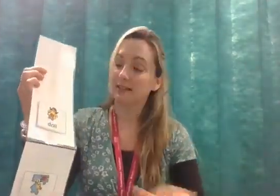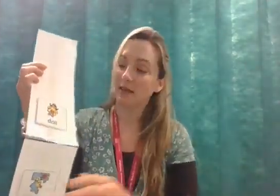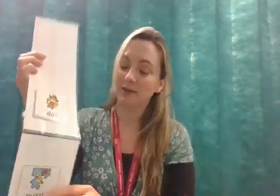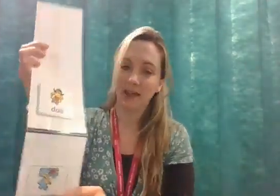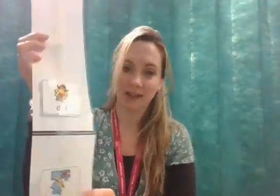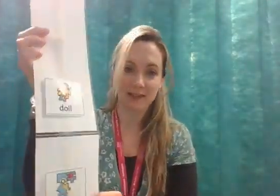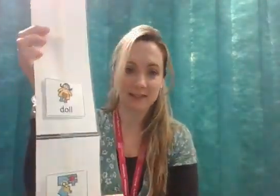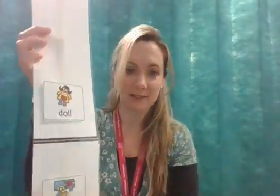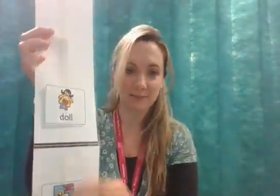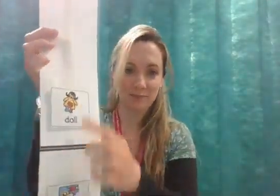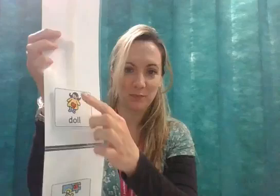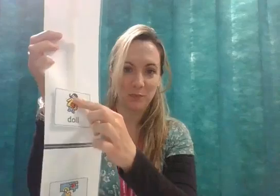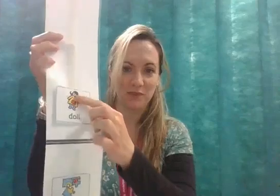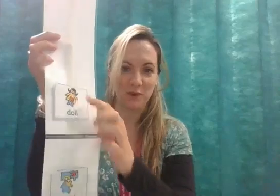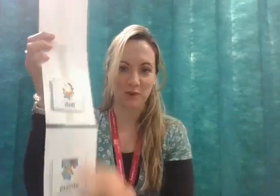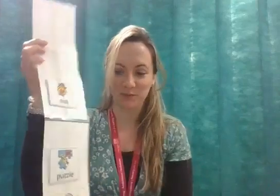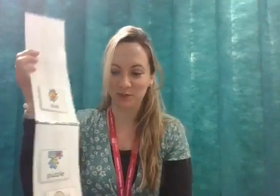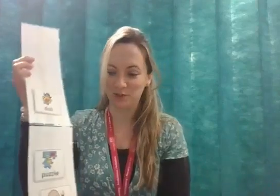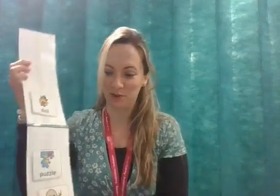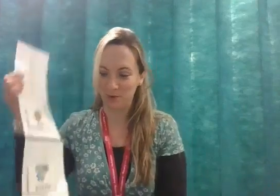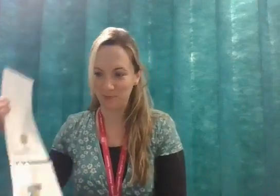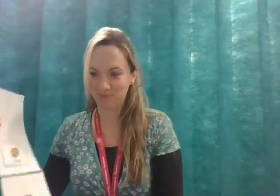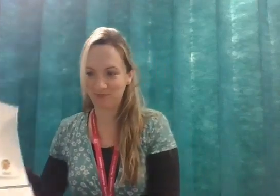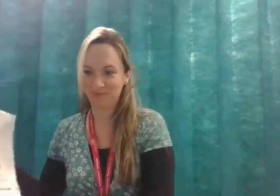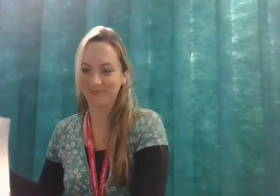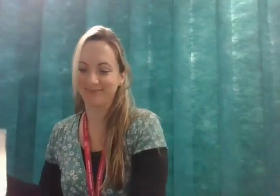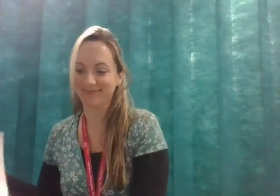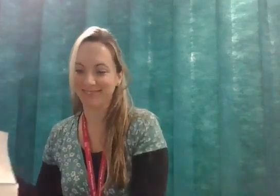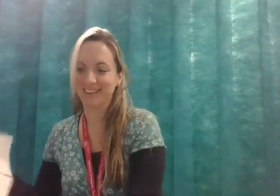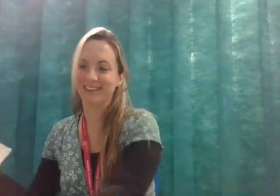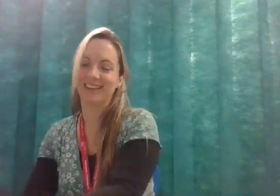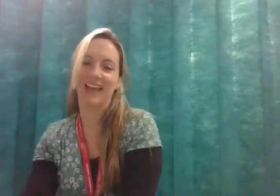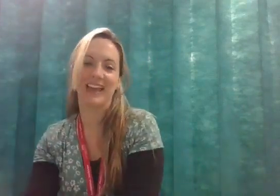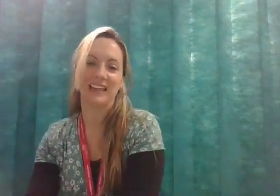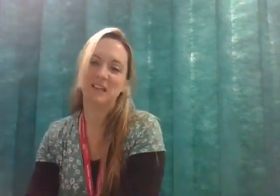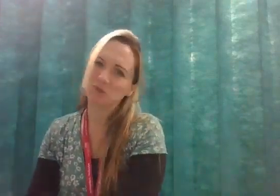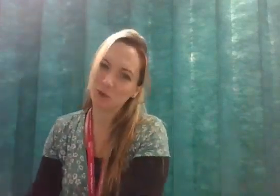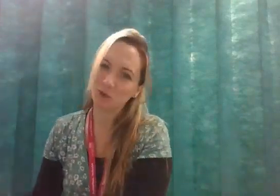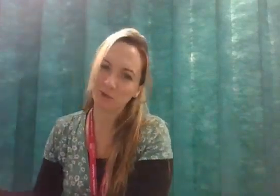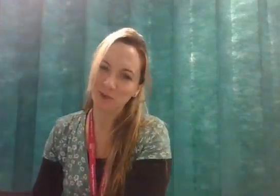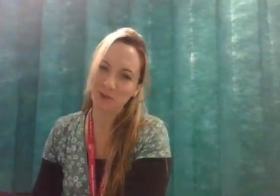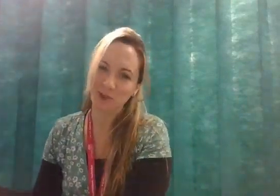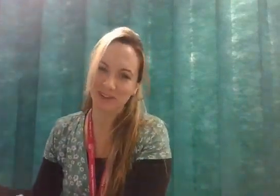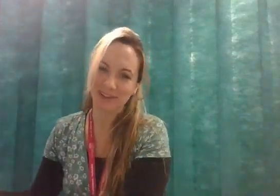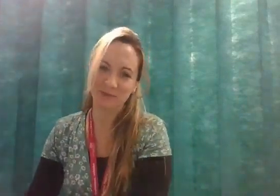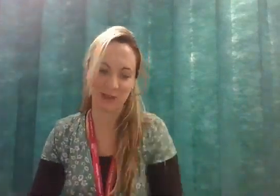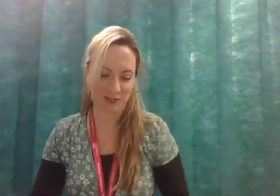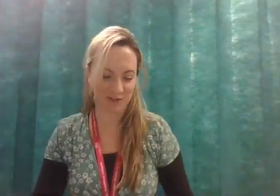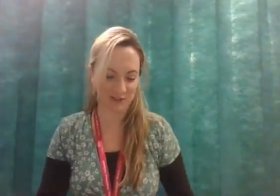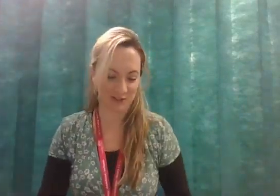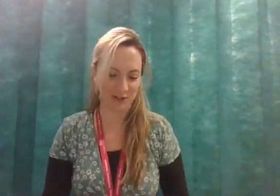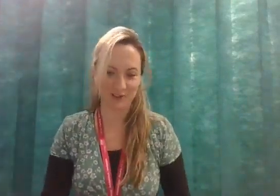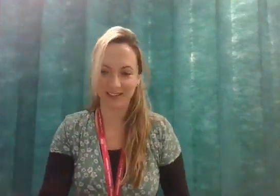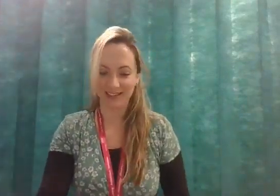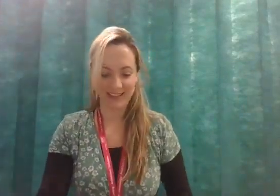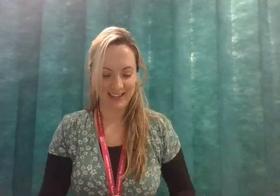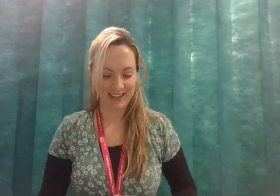Now next, we've got the doll. Okay, it's not a real doll, it's a picture of a doll. Here